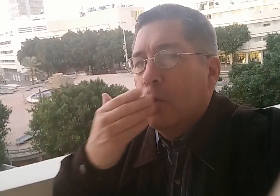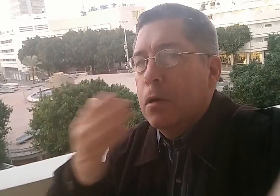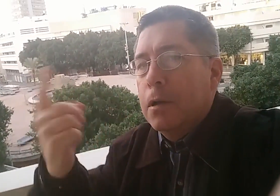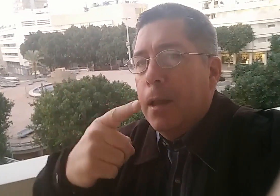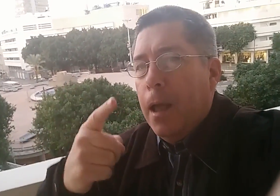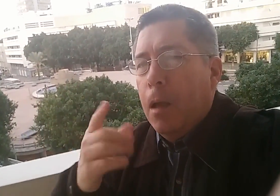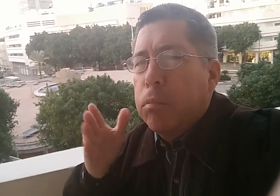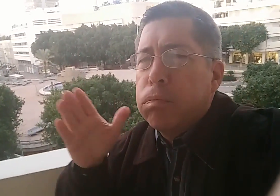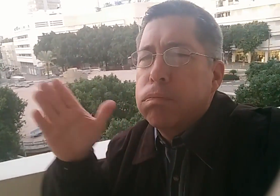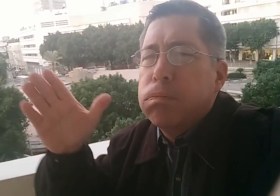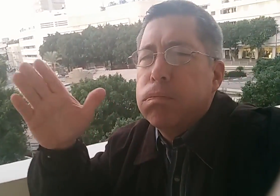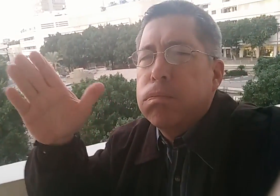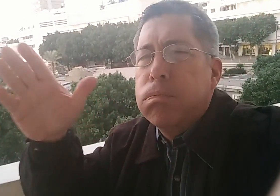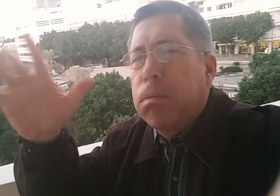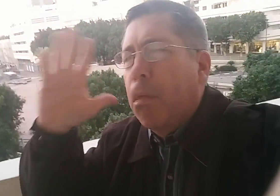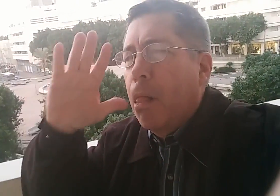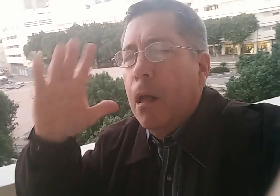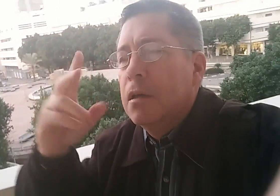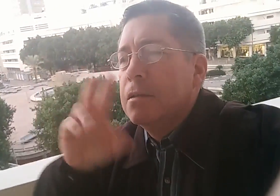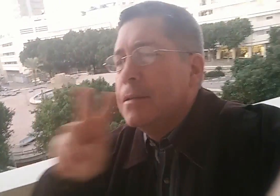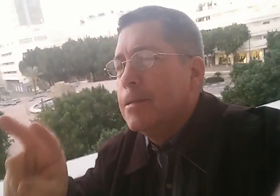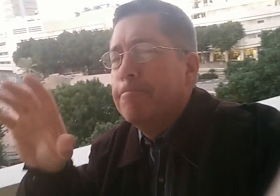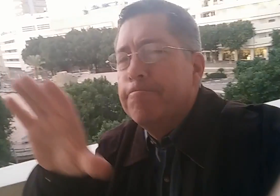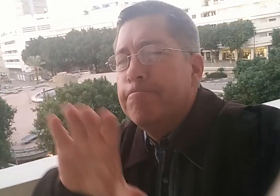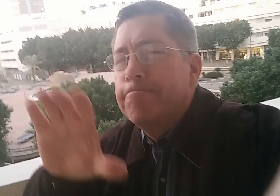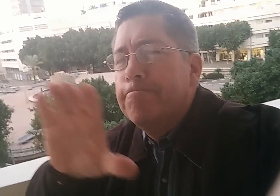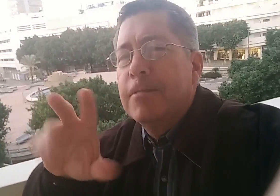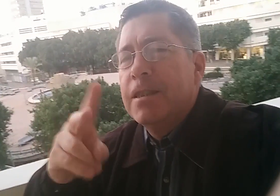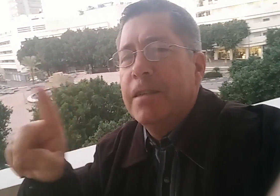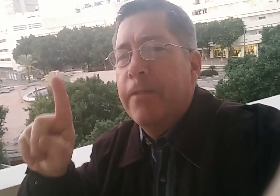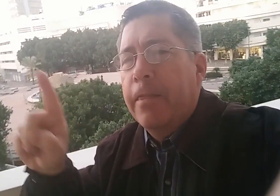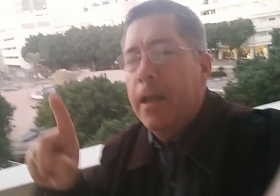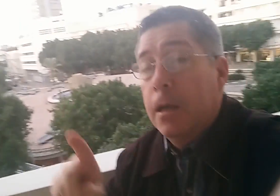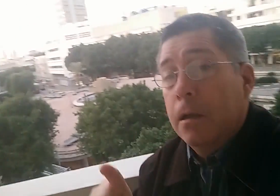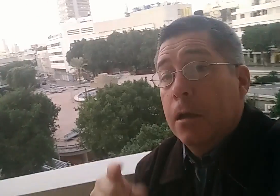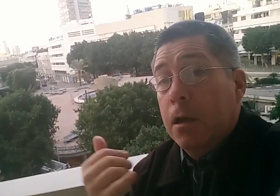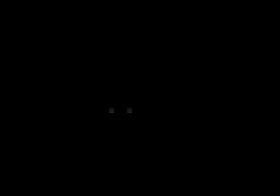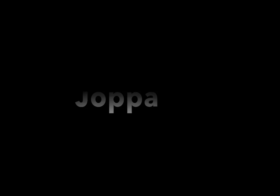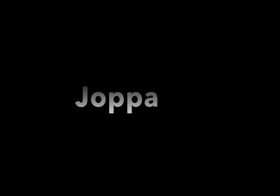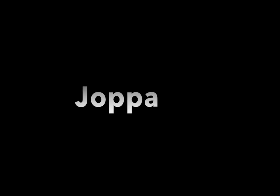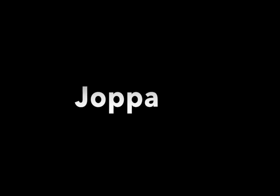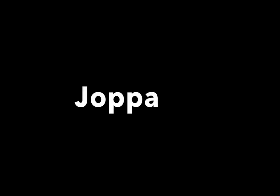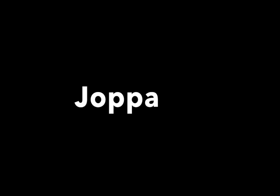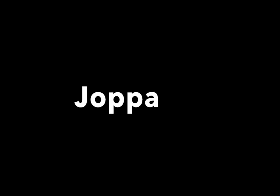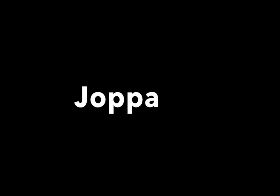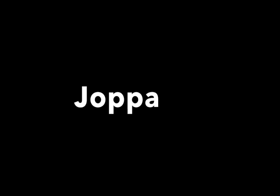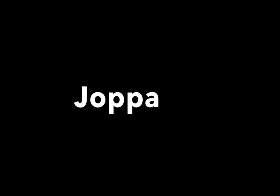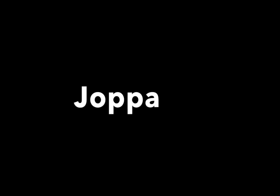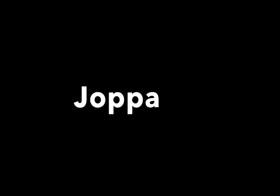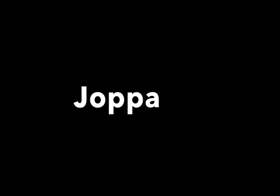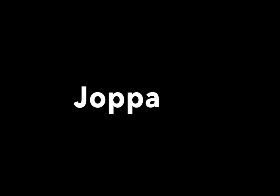rest. We're looking forward to the day and seeing all the sights, different things here in